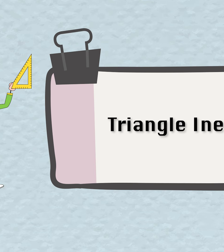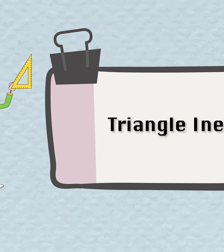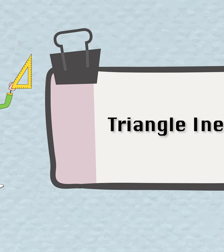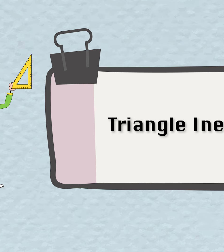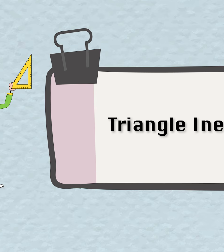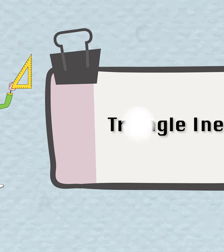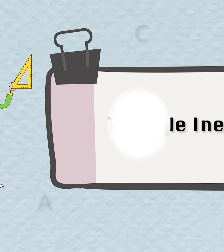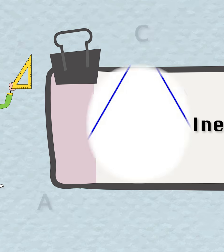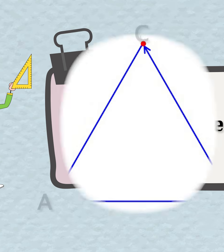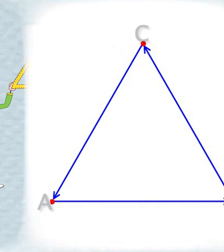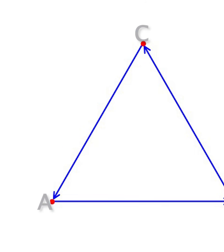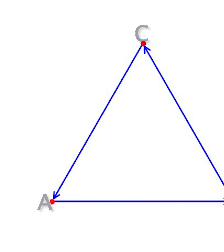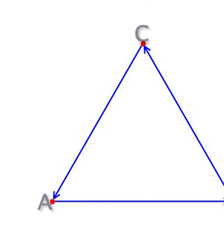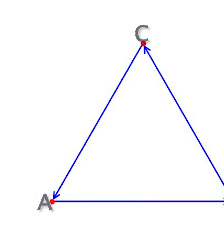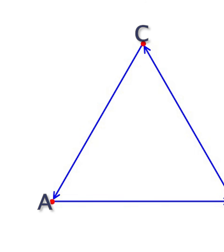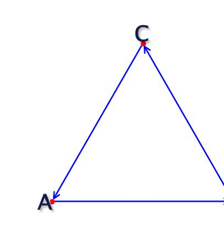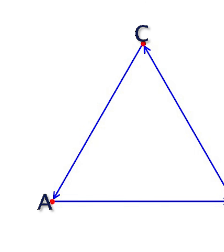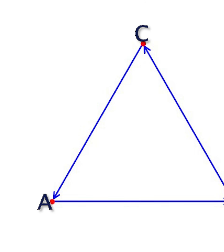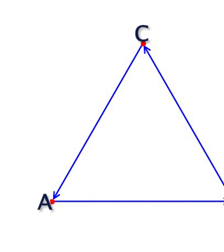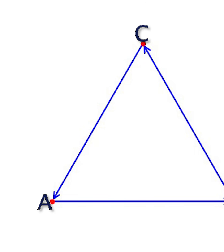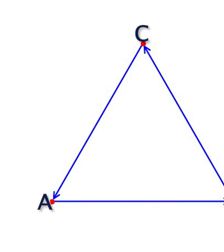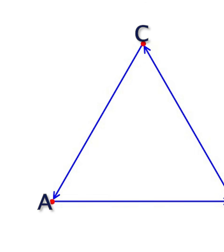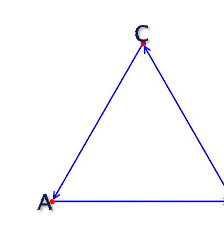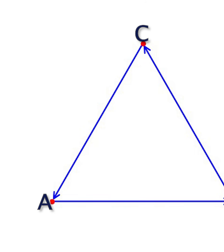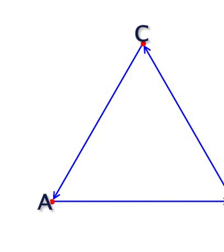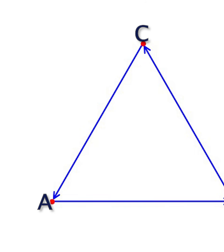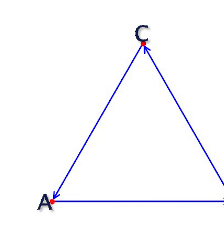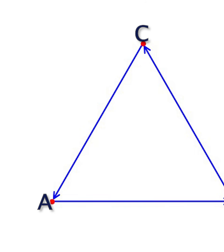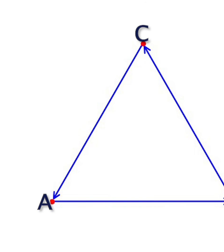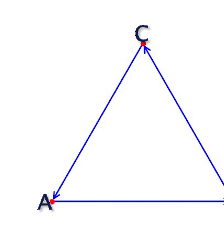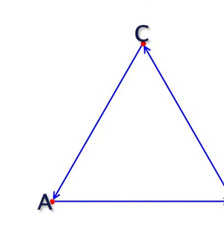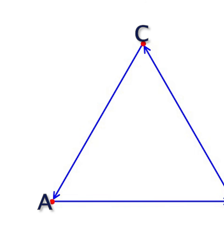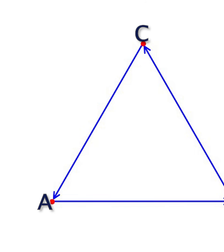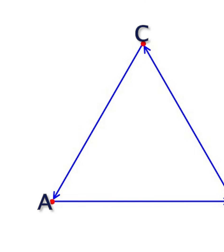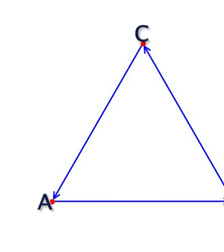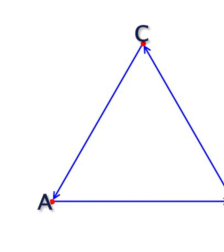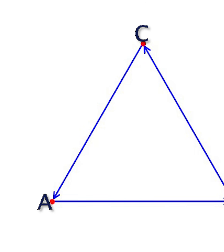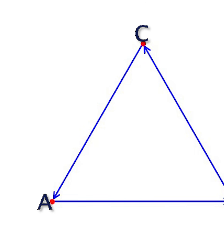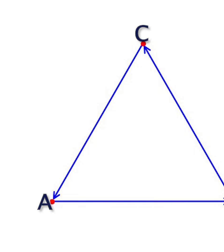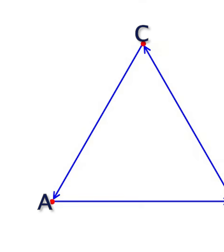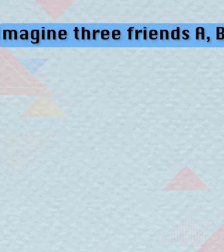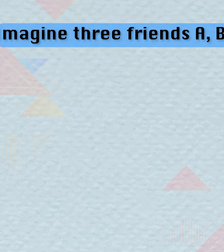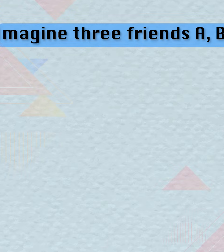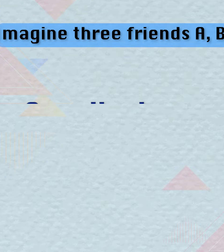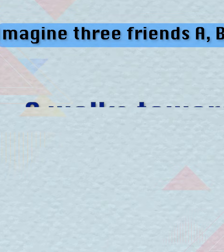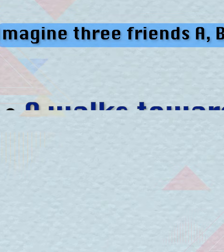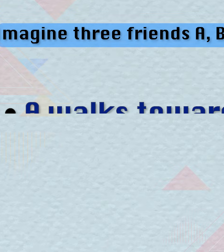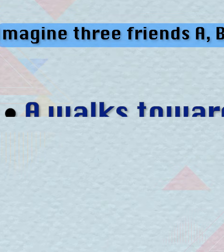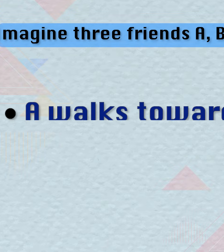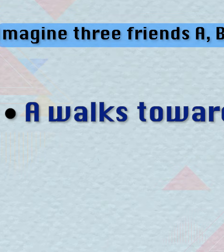triangle inequality. Imagine three friends, A, B and C. They decide to meet. A walks towards